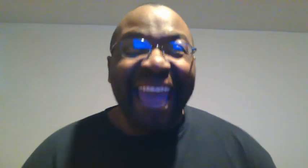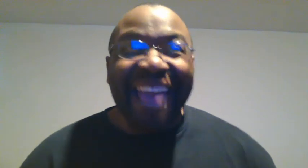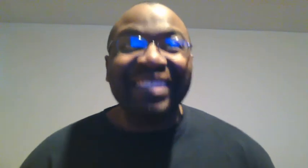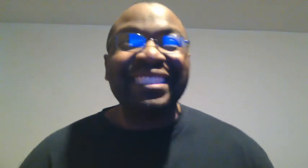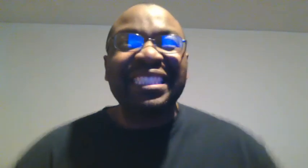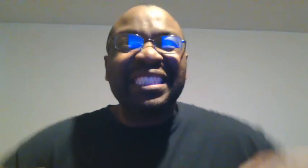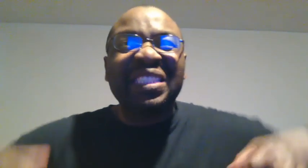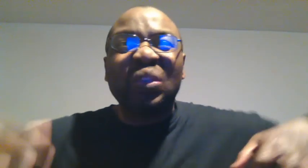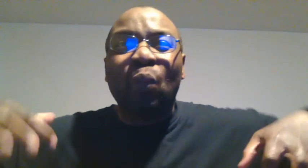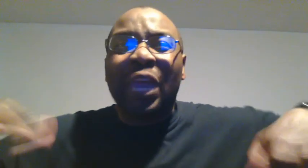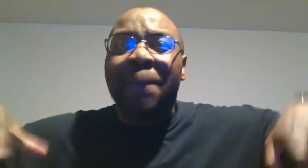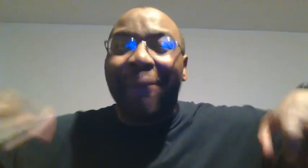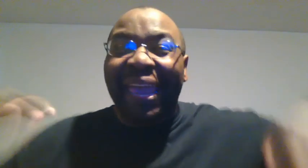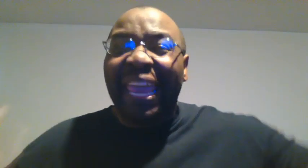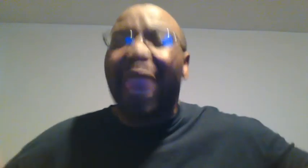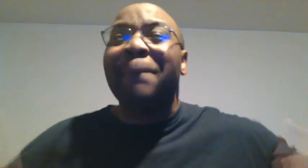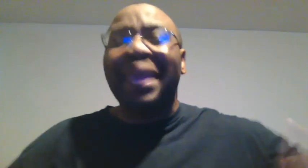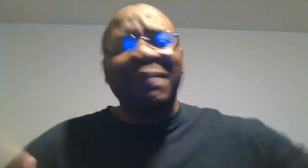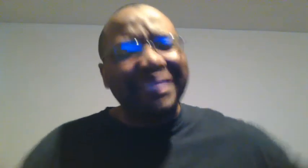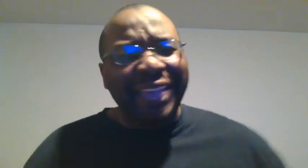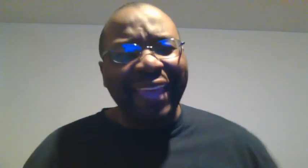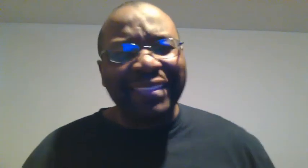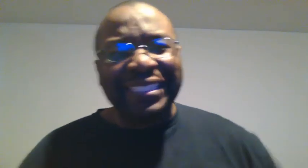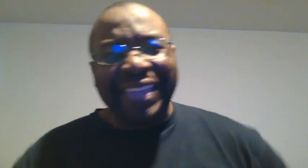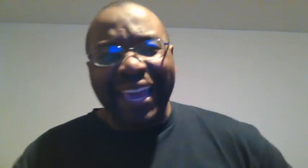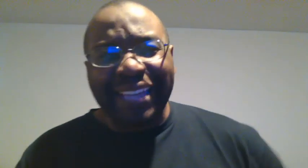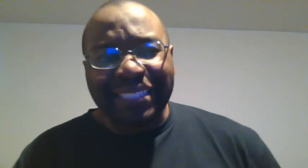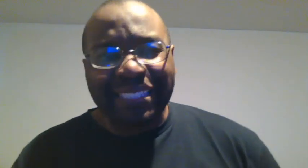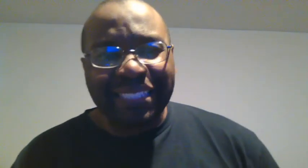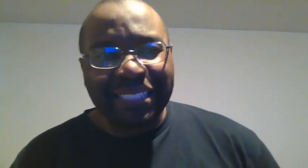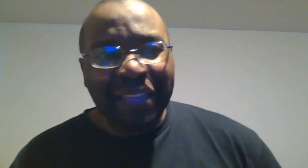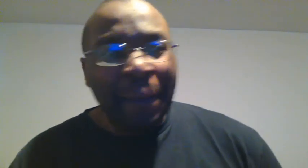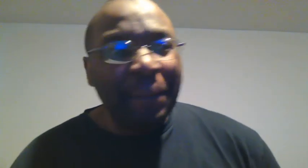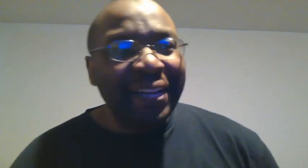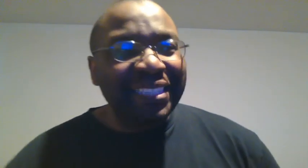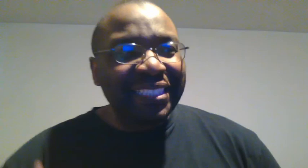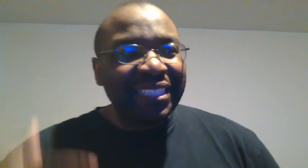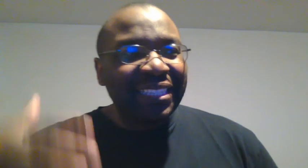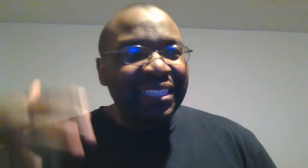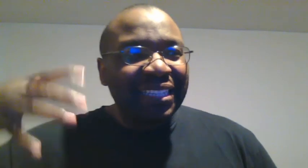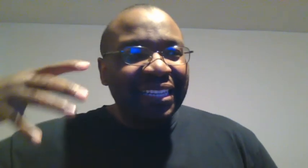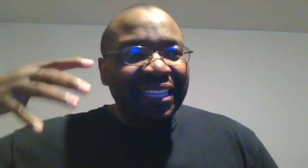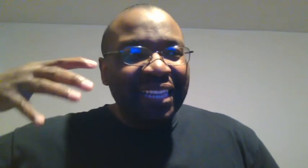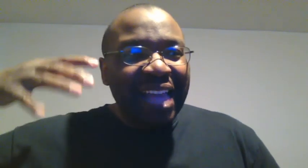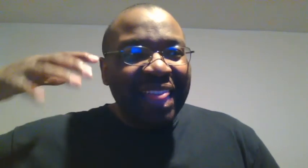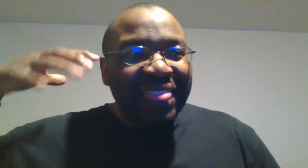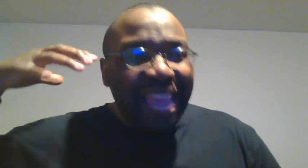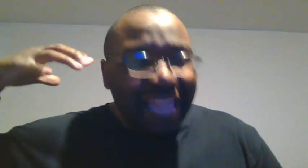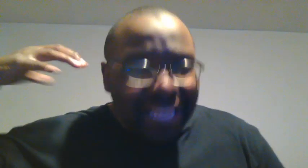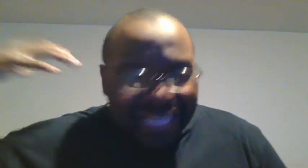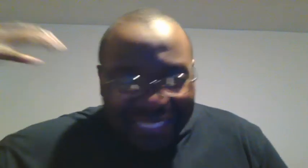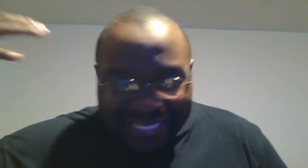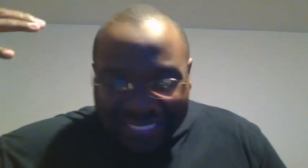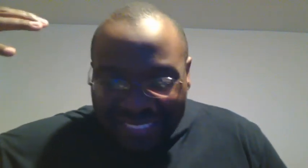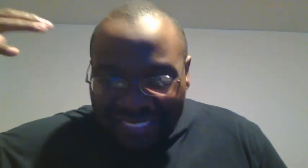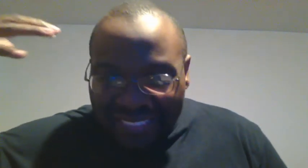Yes, we may make mistakes, yes, but let us